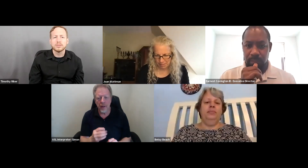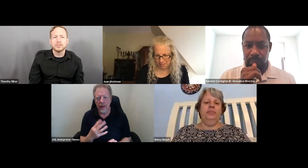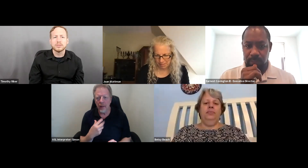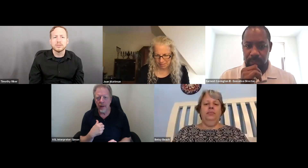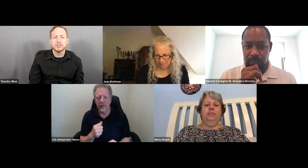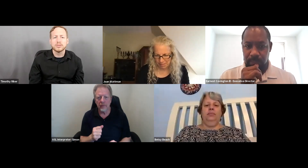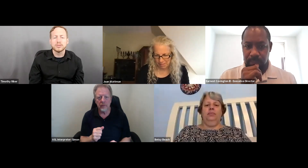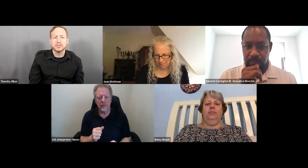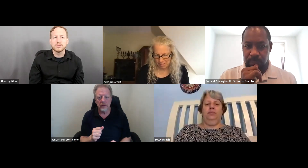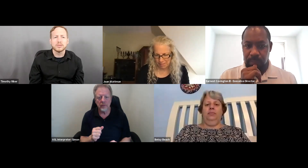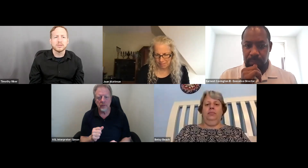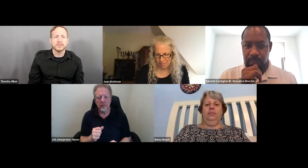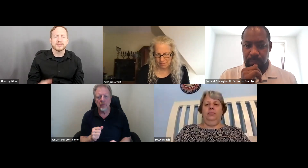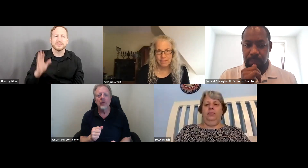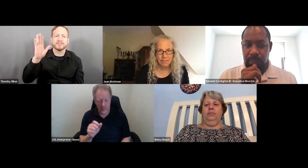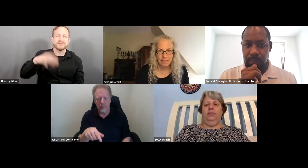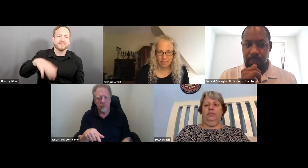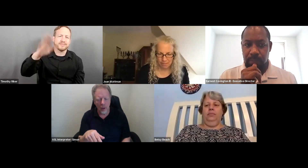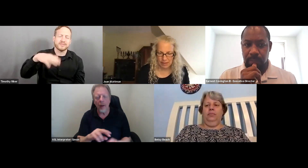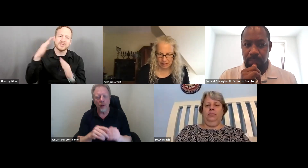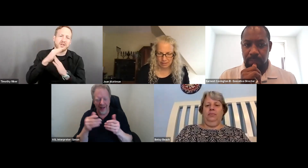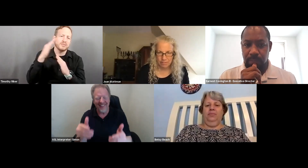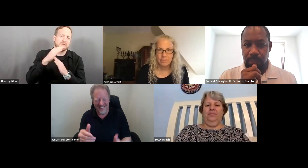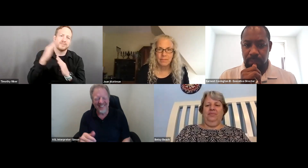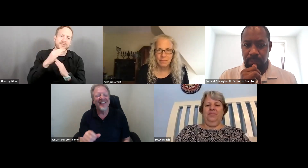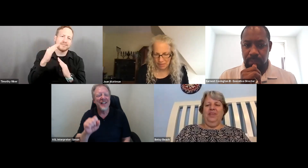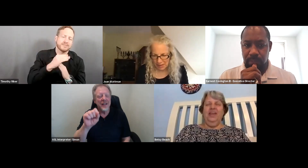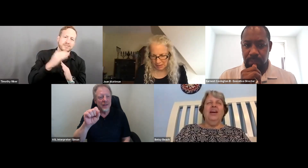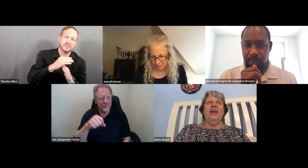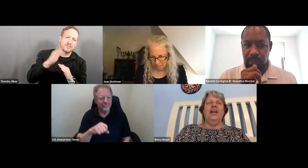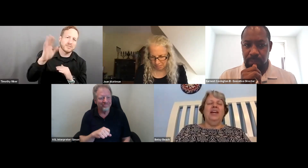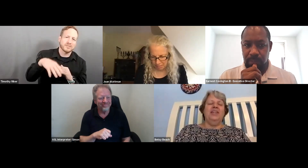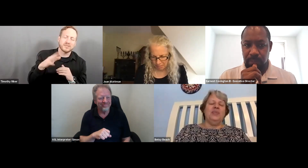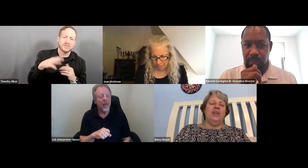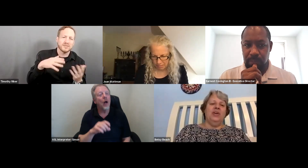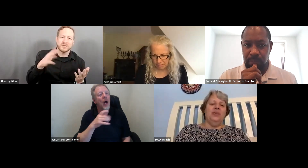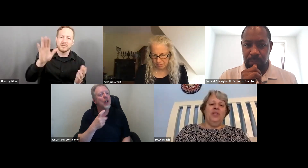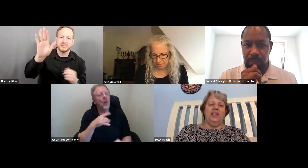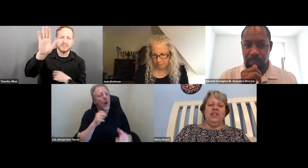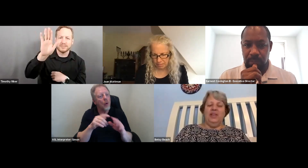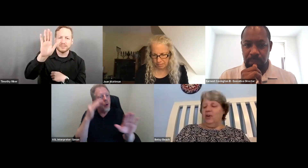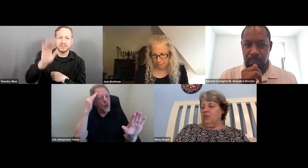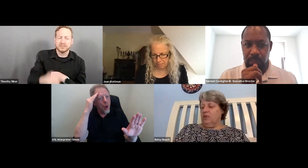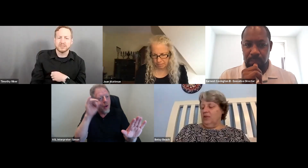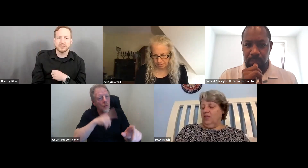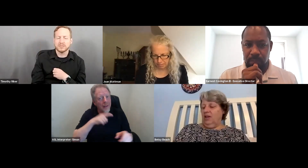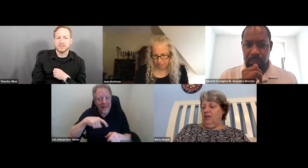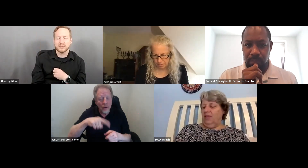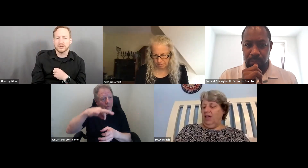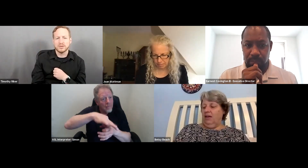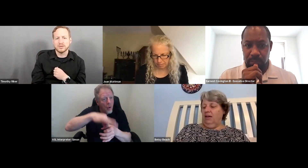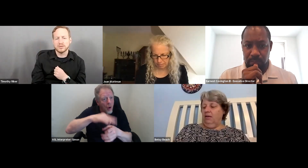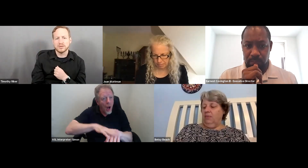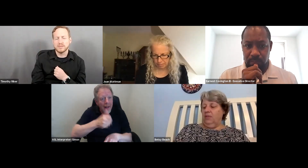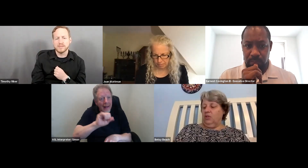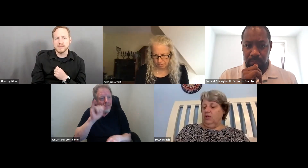Just spotlight it on me. Right, can you repeat what Betsy said? Go ahead. All right, I just want to know if we need to take votes on any of